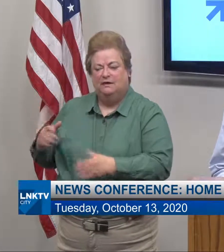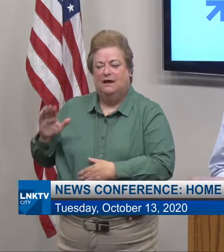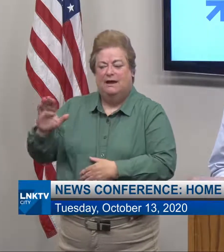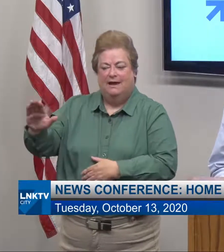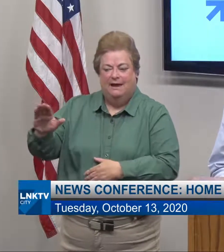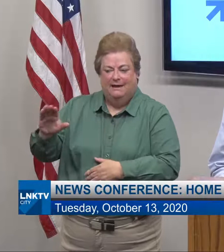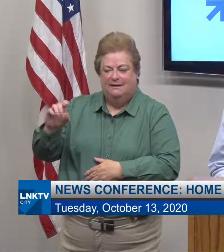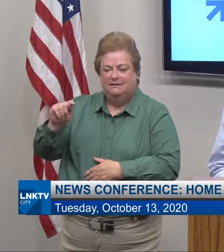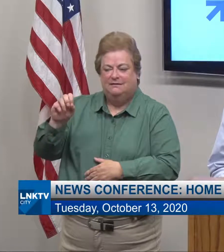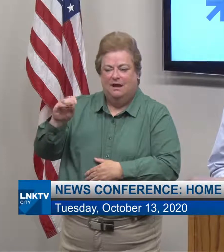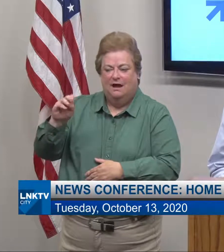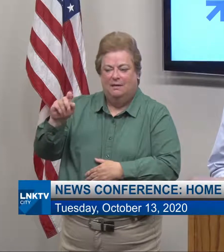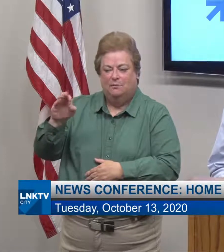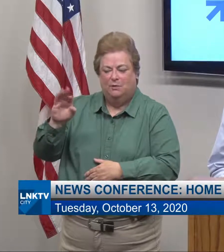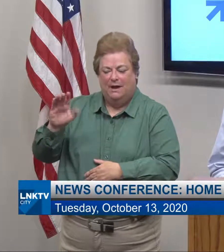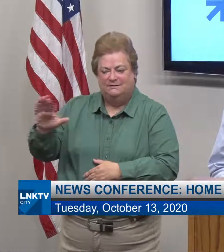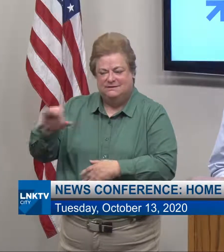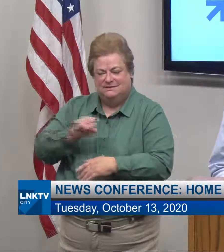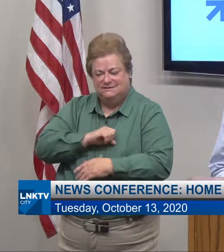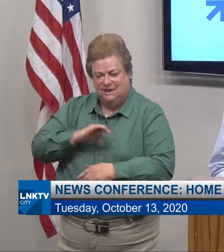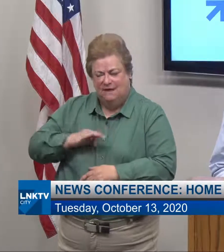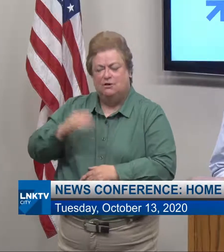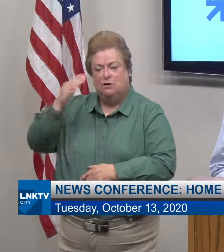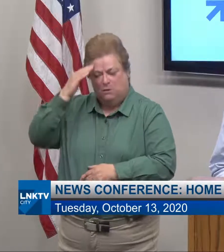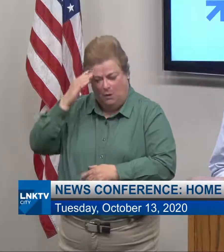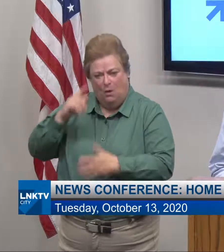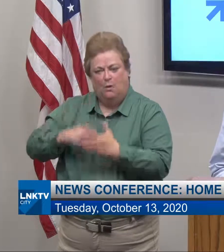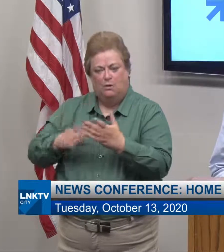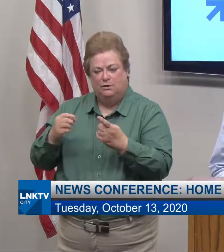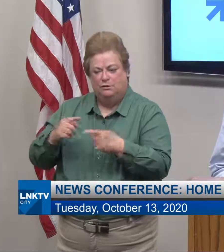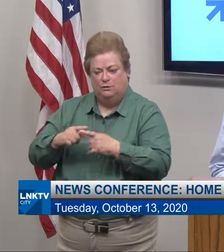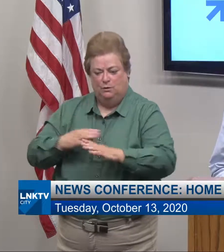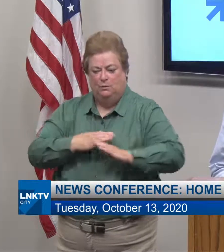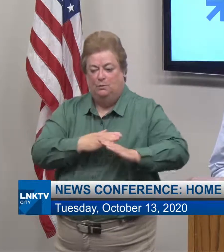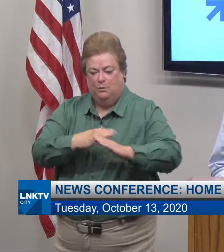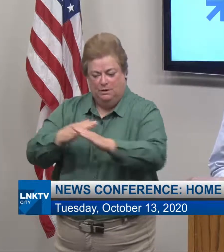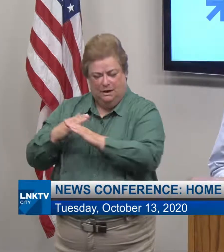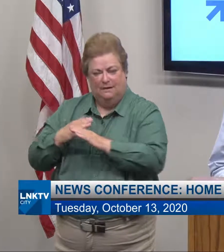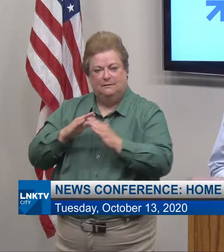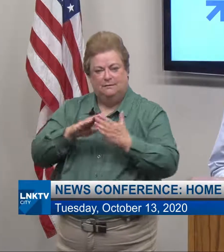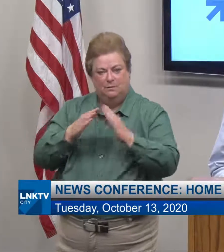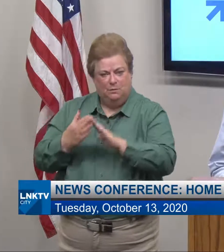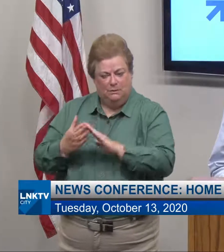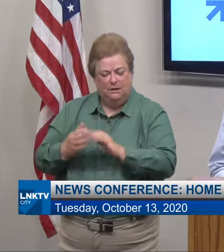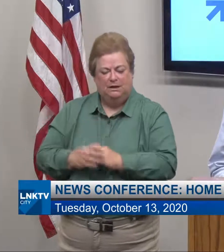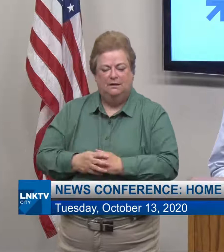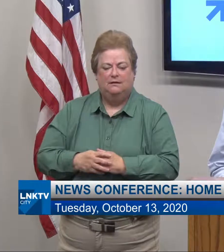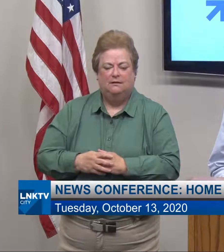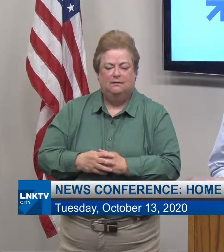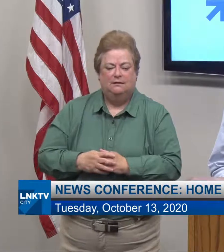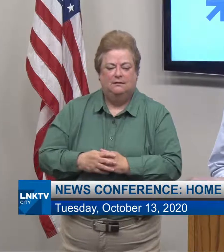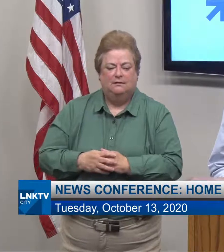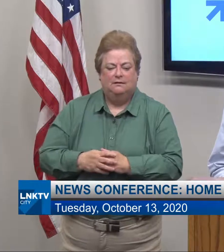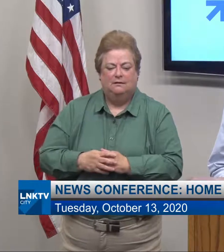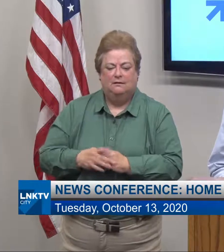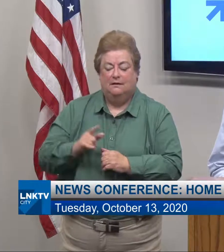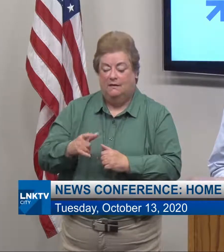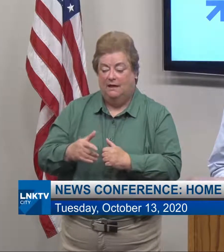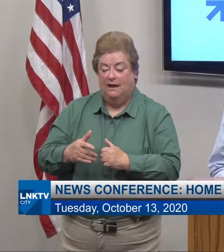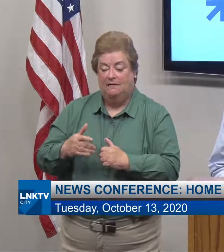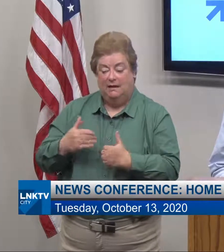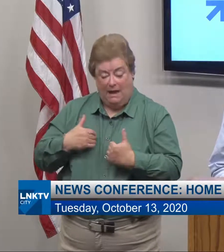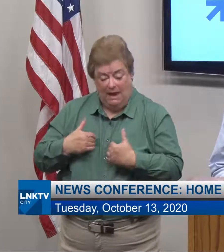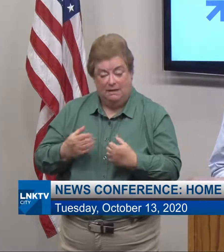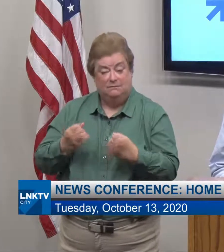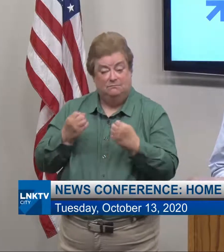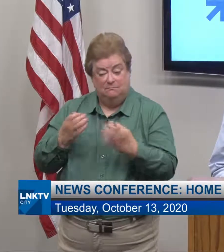staff know what they need to do to provide protection for the community. They have held multiple